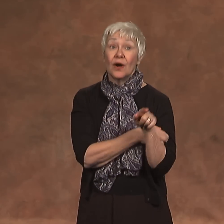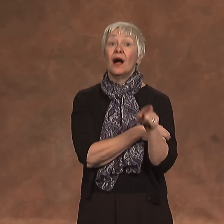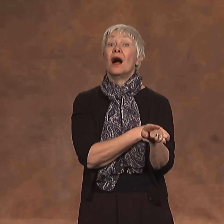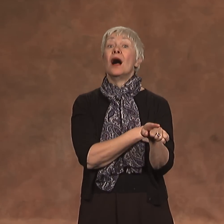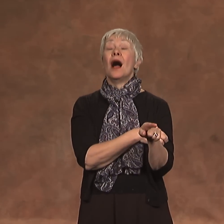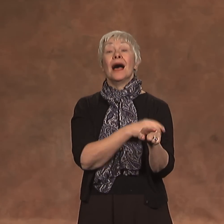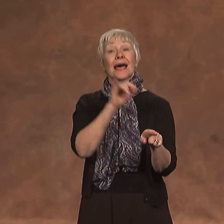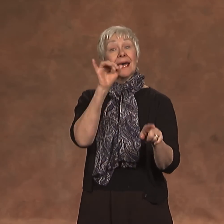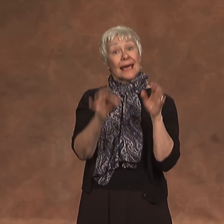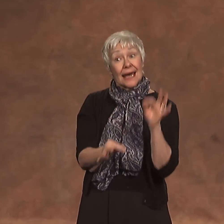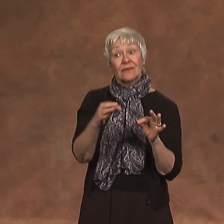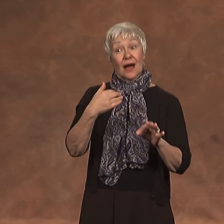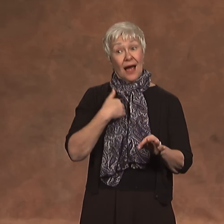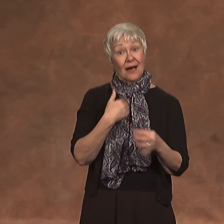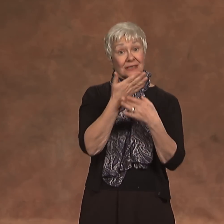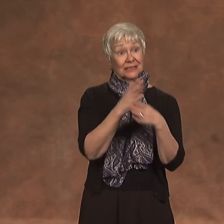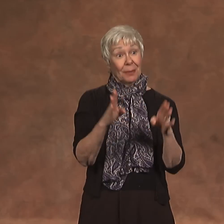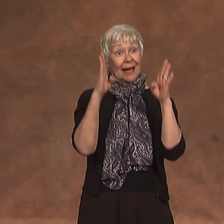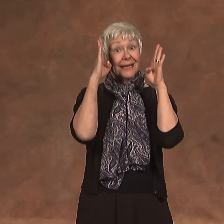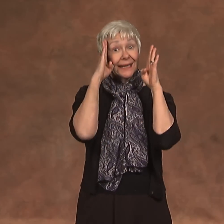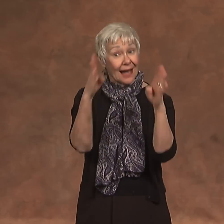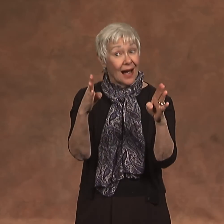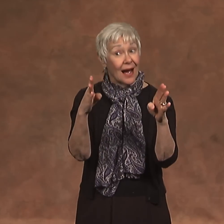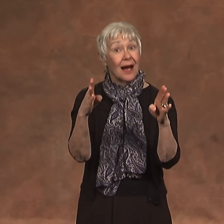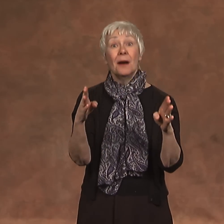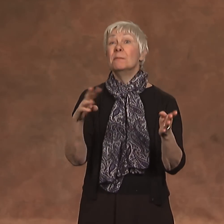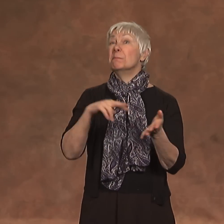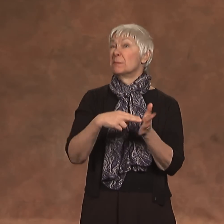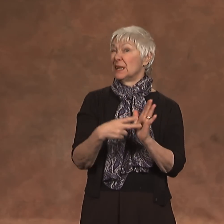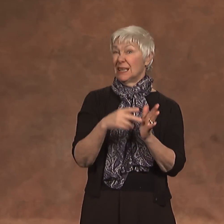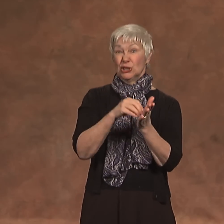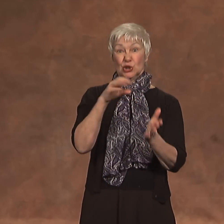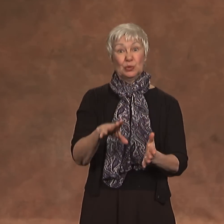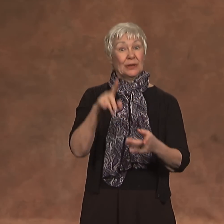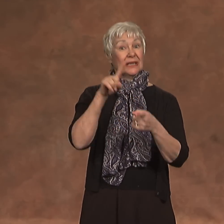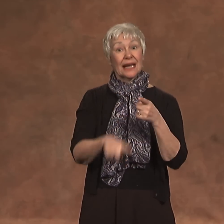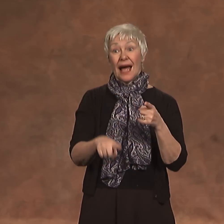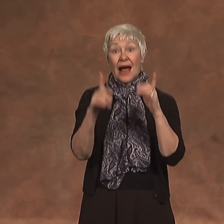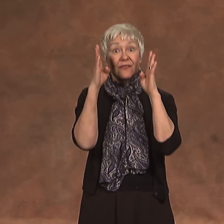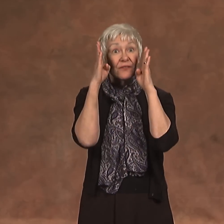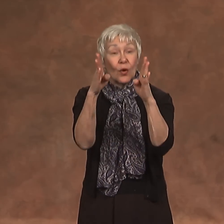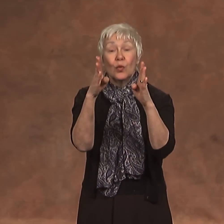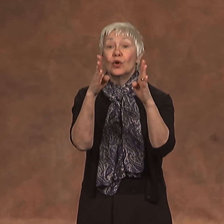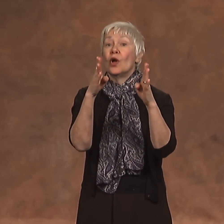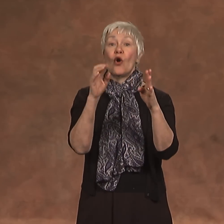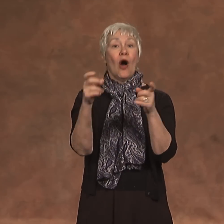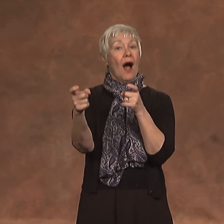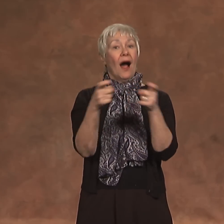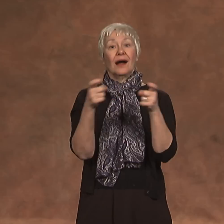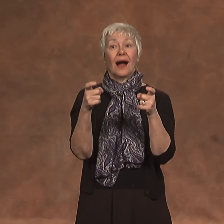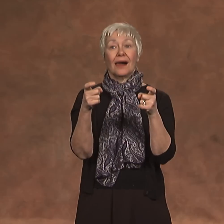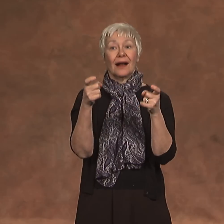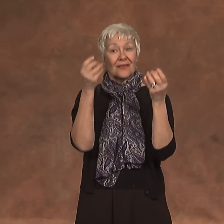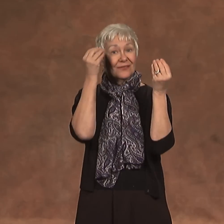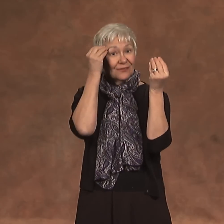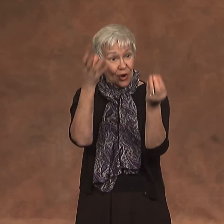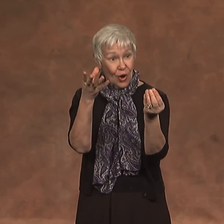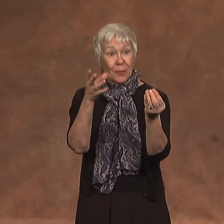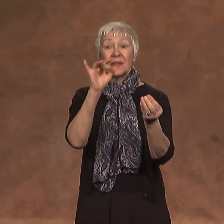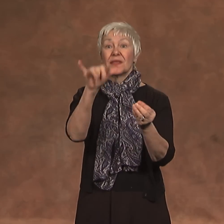student learning. When a student experiences split attention, this means that the student can't focus or handle multiple pieces of